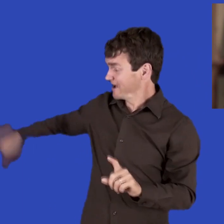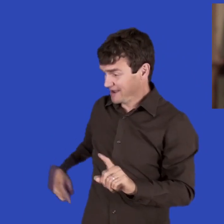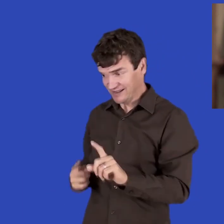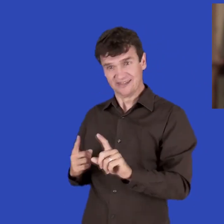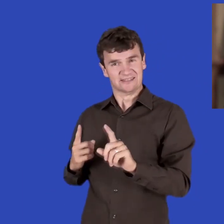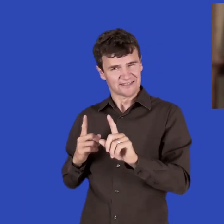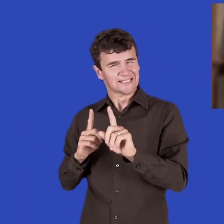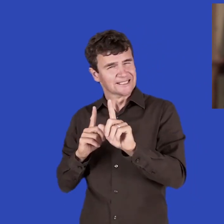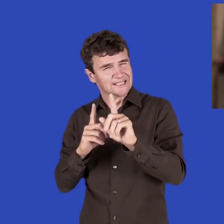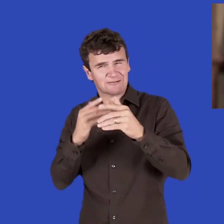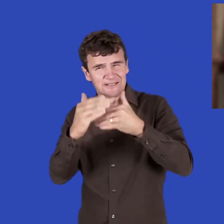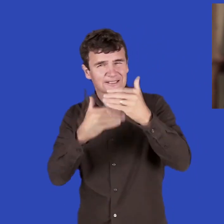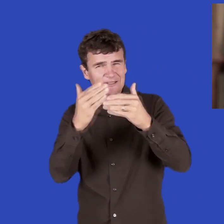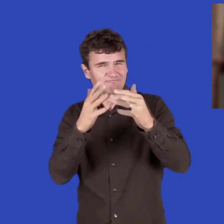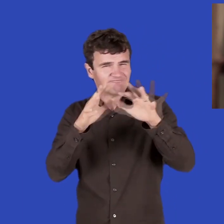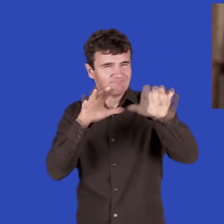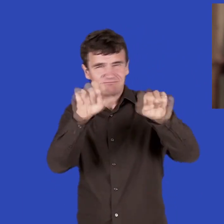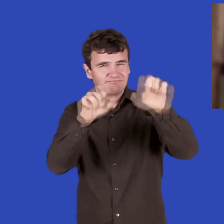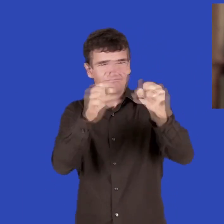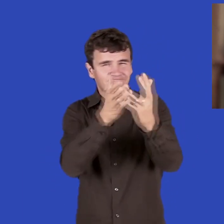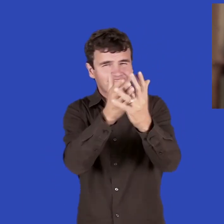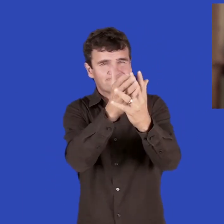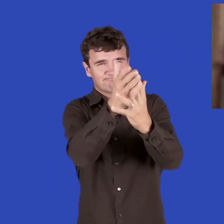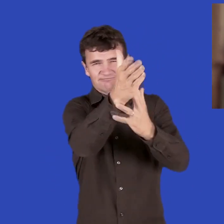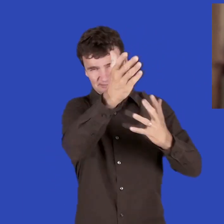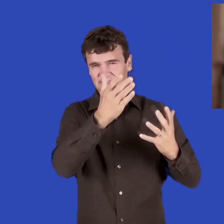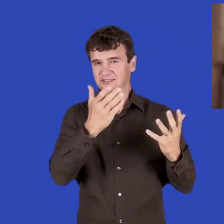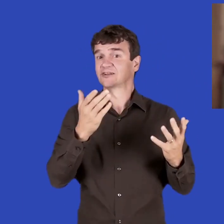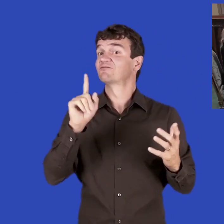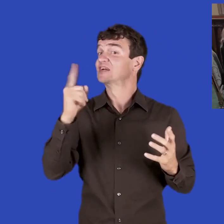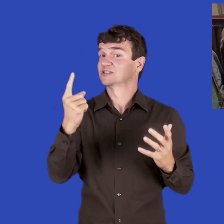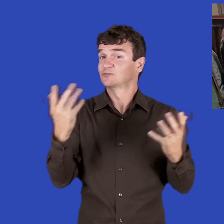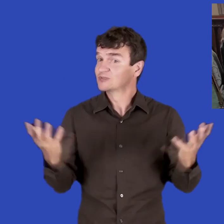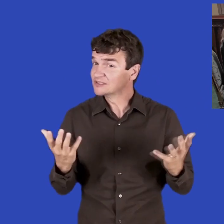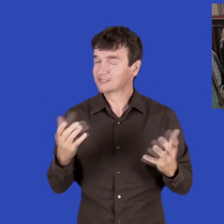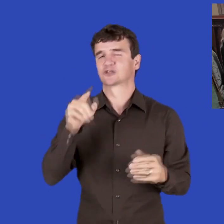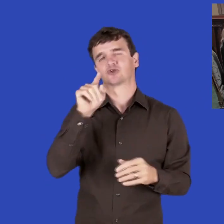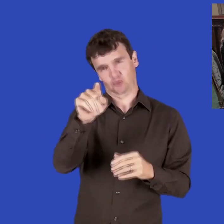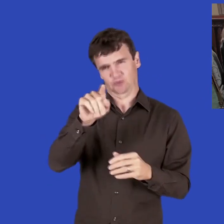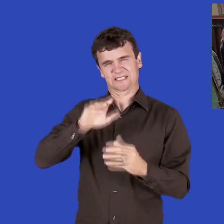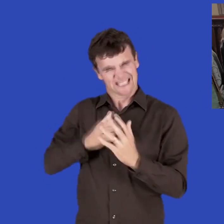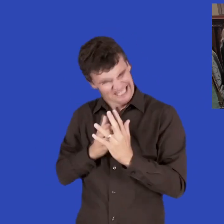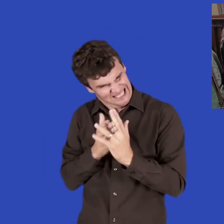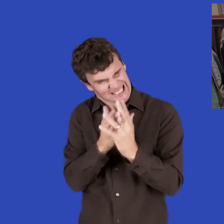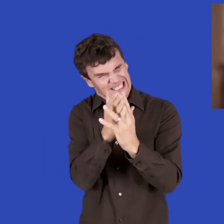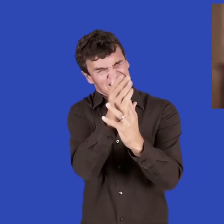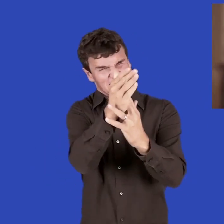difficulties that tend to confront you on a day-to-day basis. You do that part of the job,